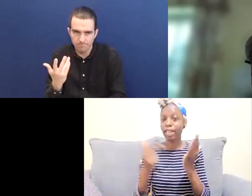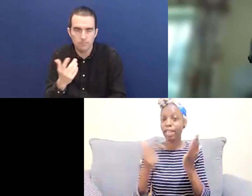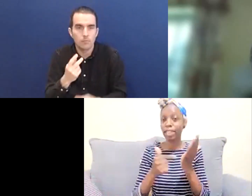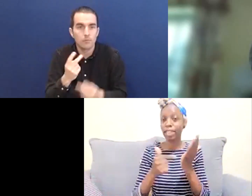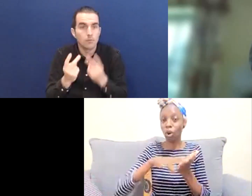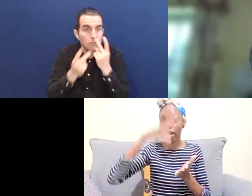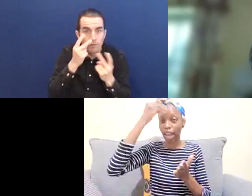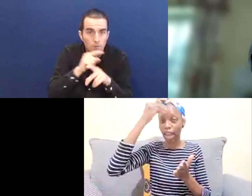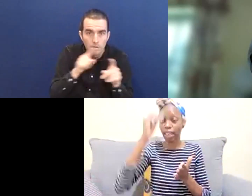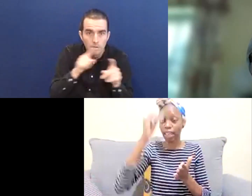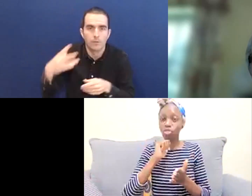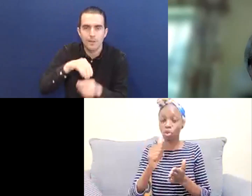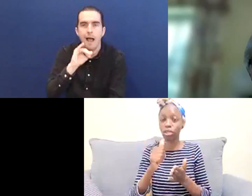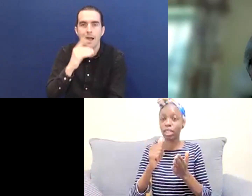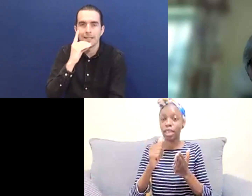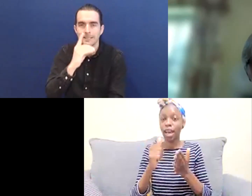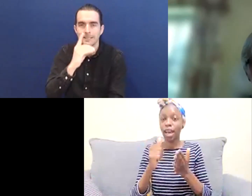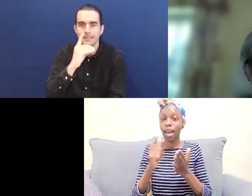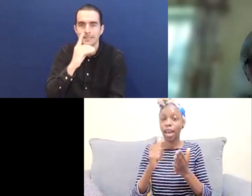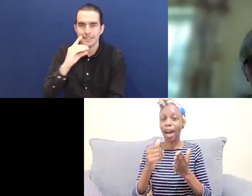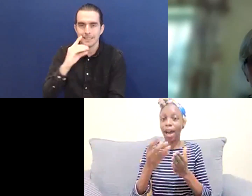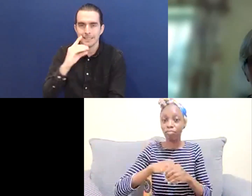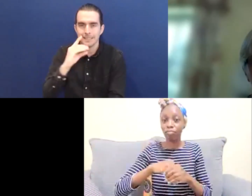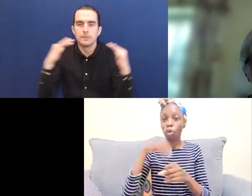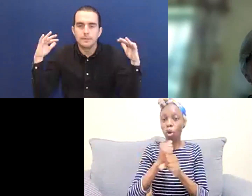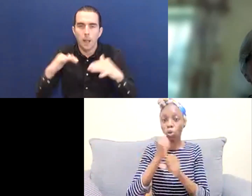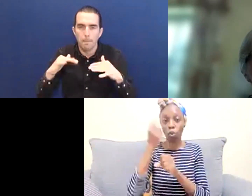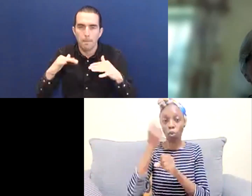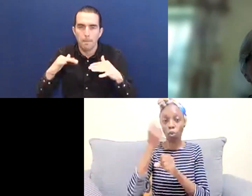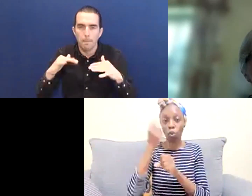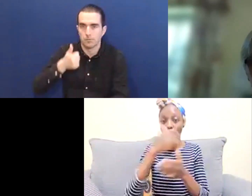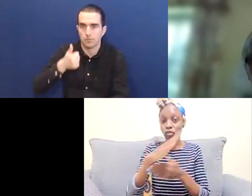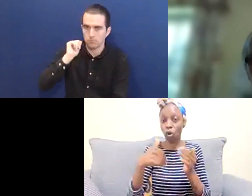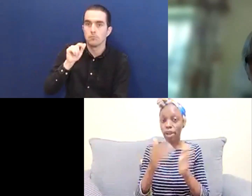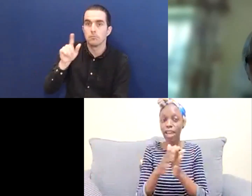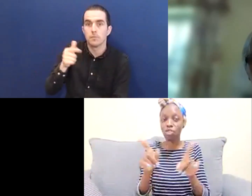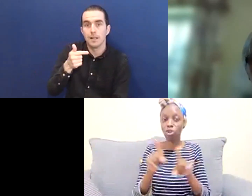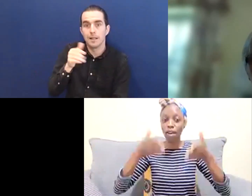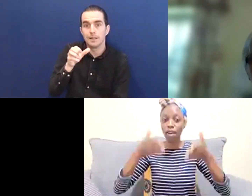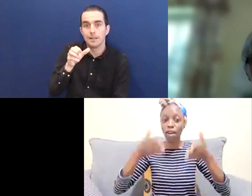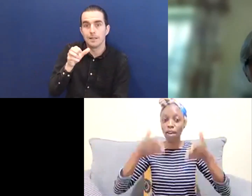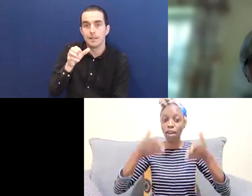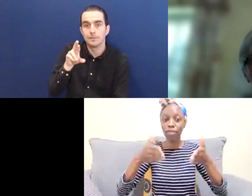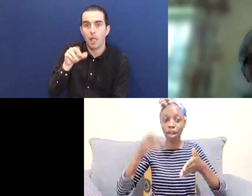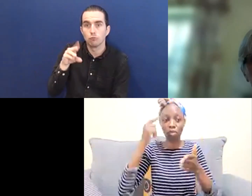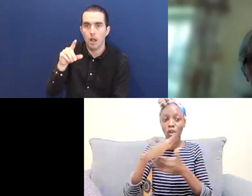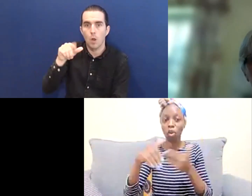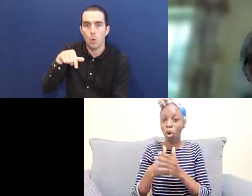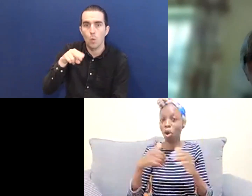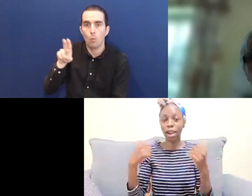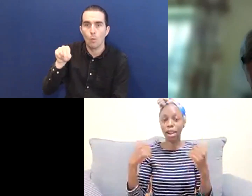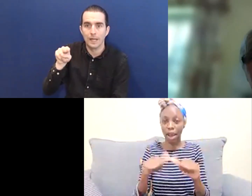does not actually suit everyone and is not available to everyone. And we know